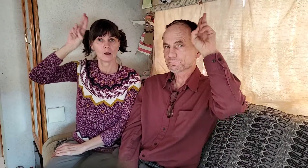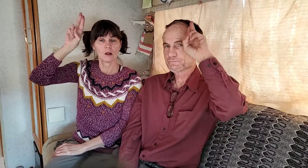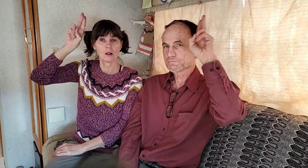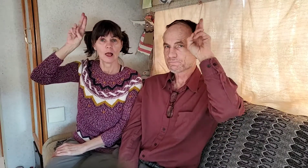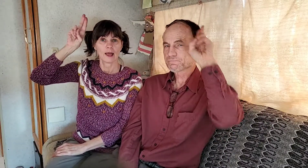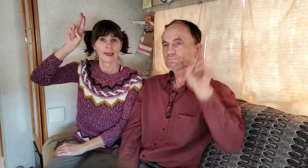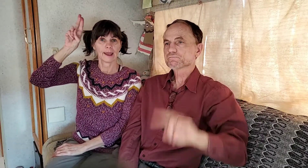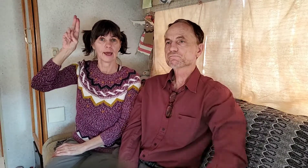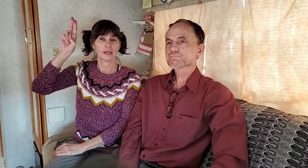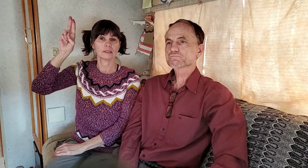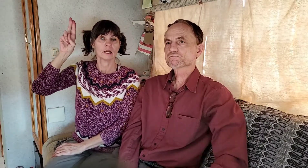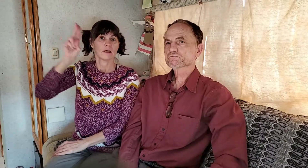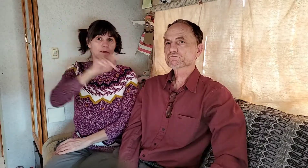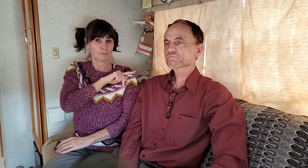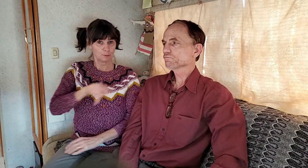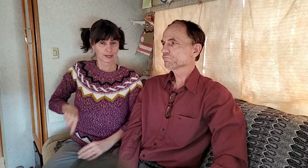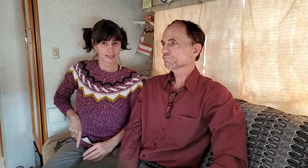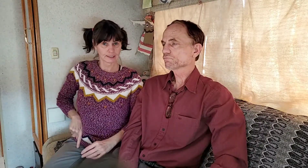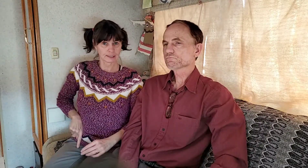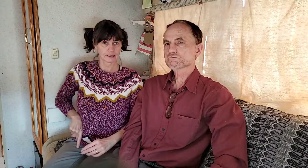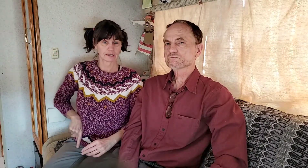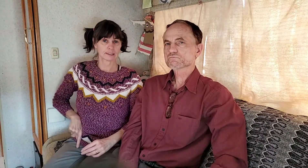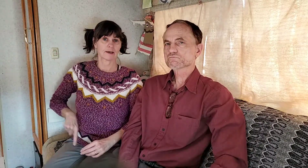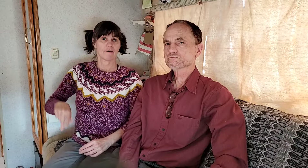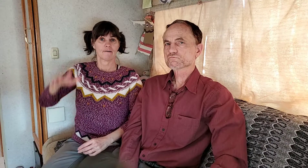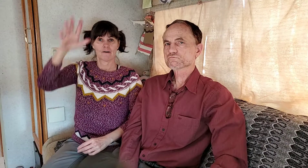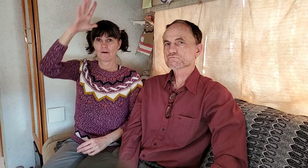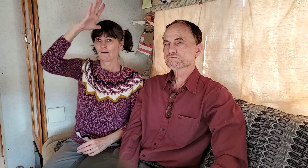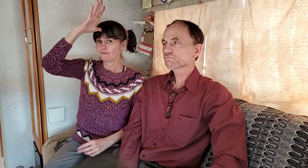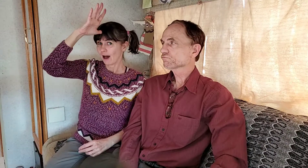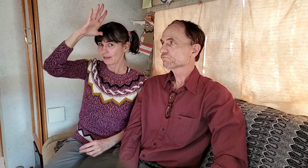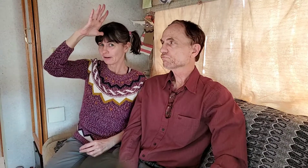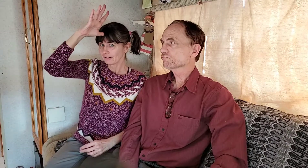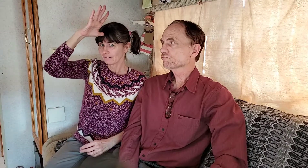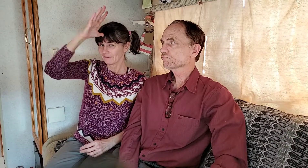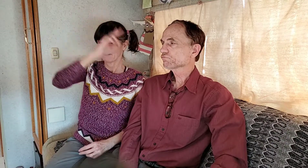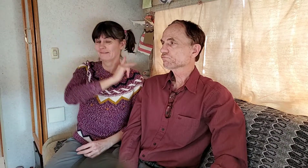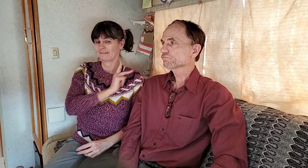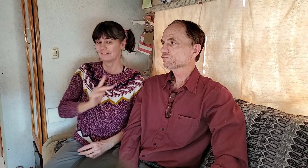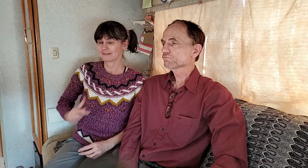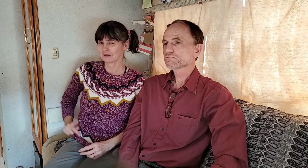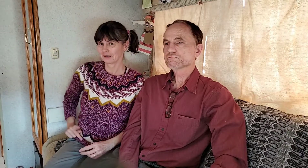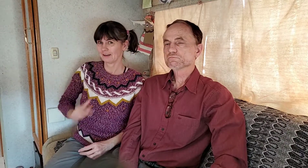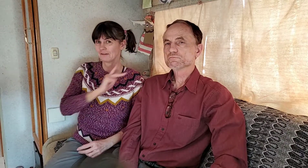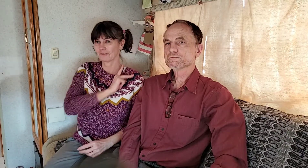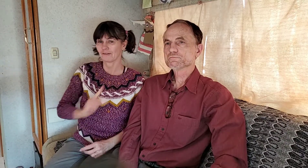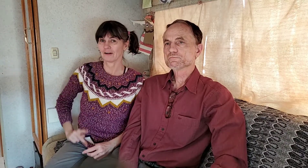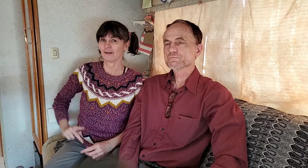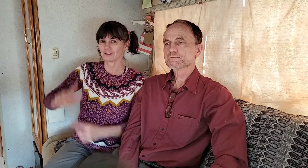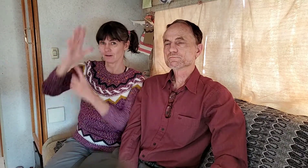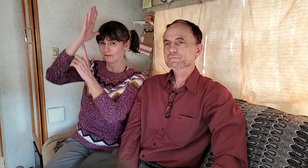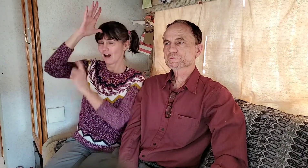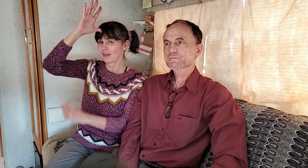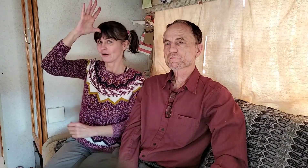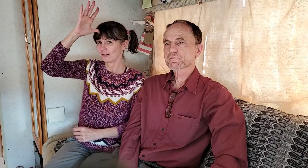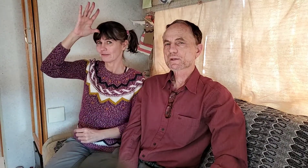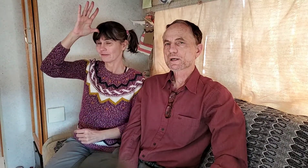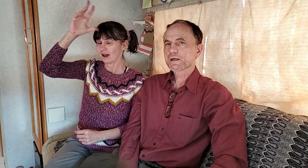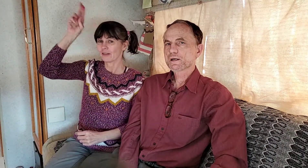Uncle. And the prince's father is the king or the pharaoh. So father